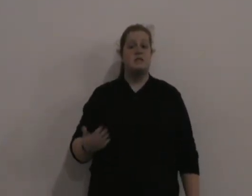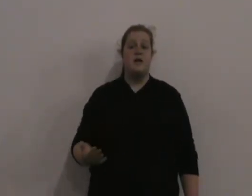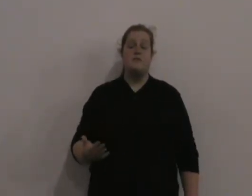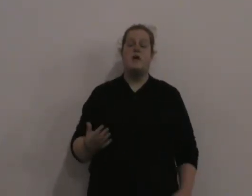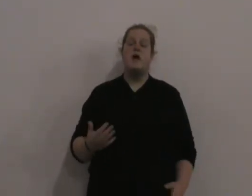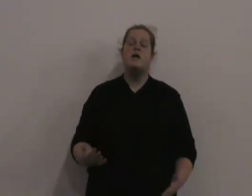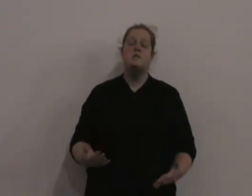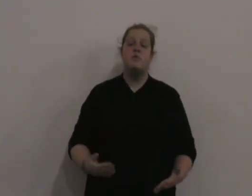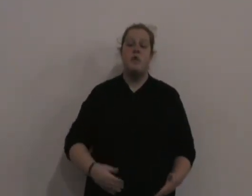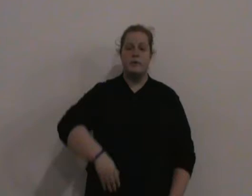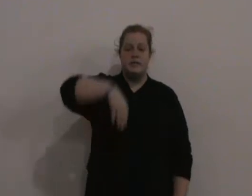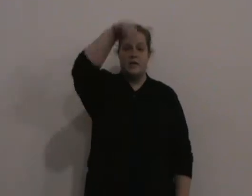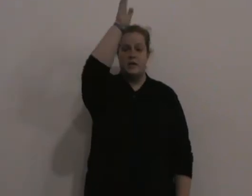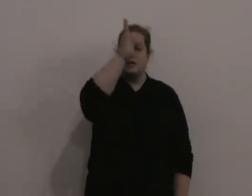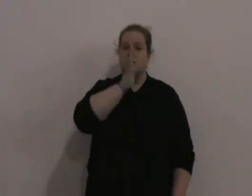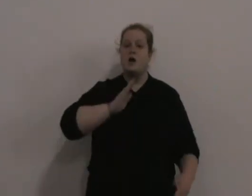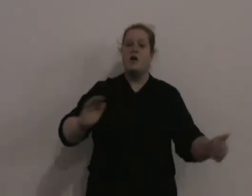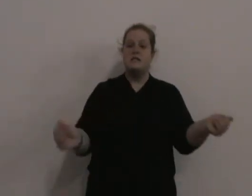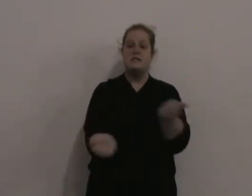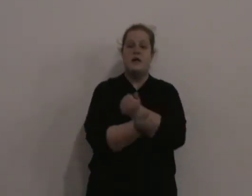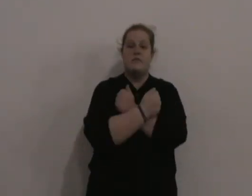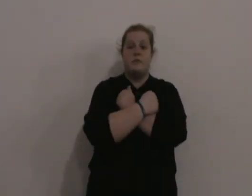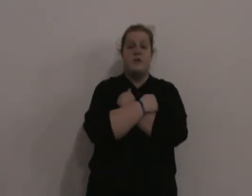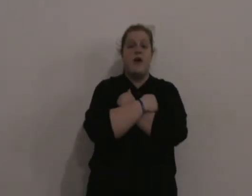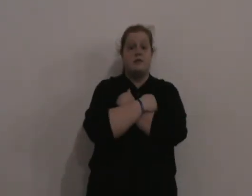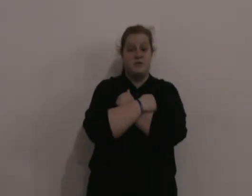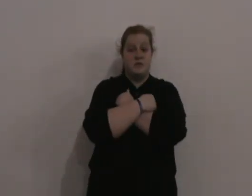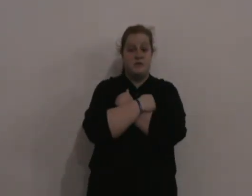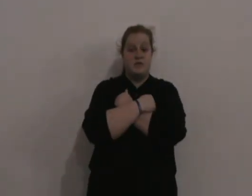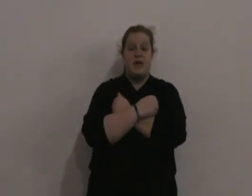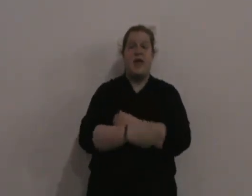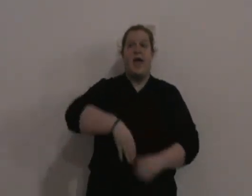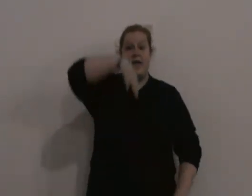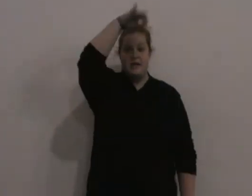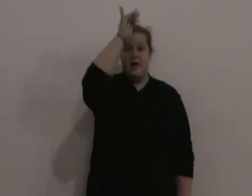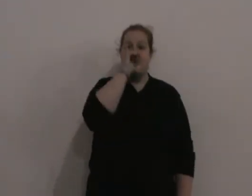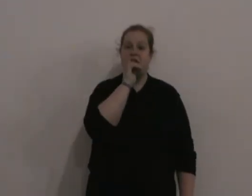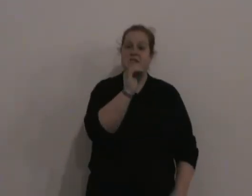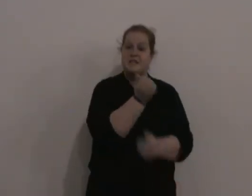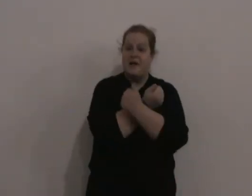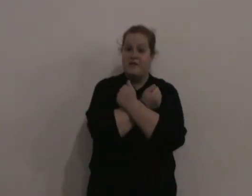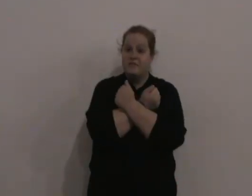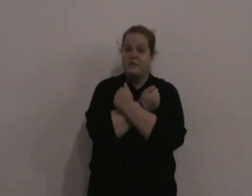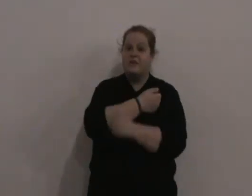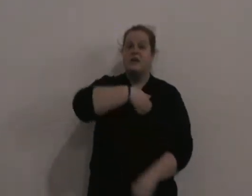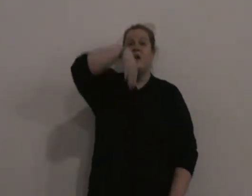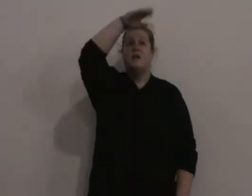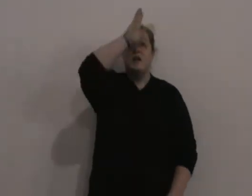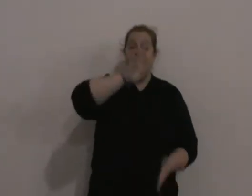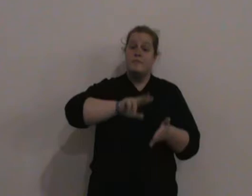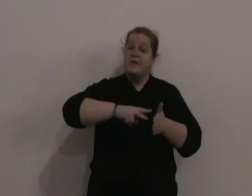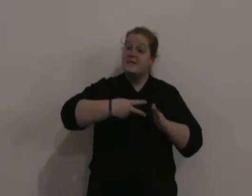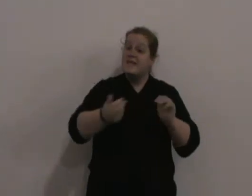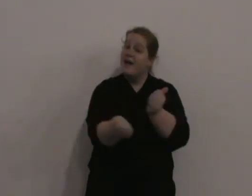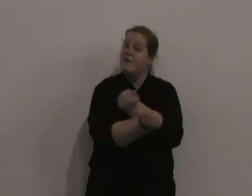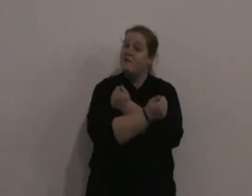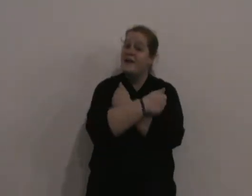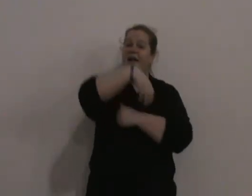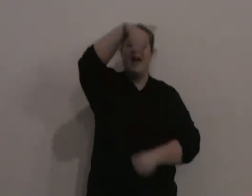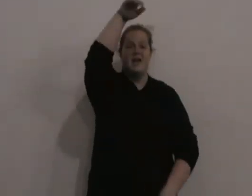love, because we've already done God is love for the altos, and God is love, God means love, and